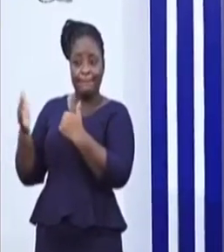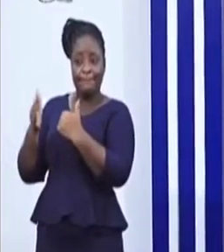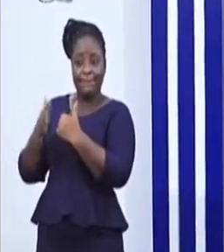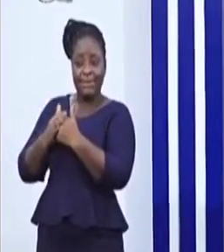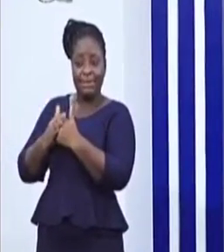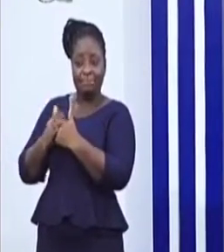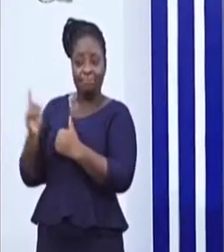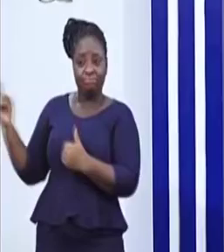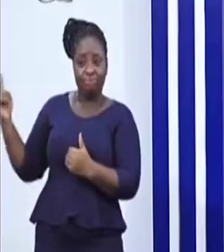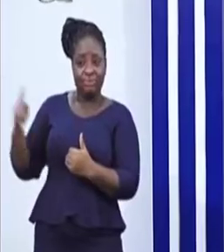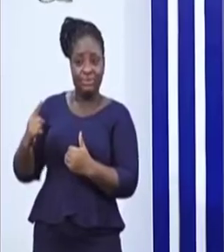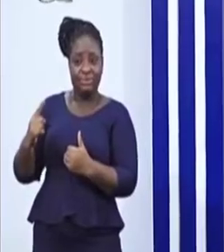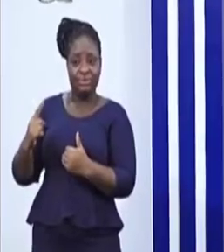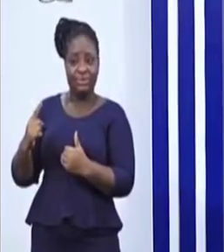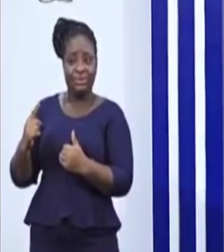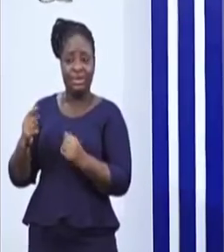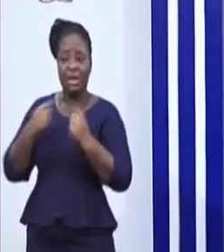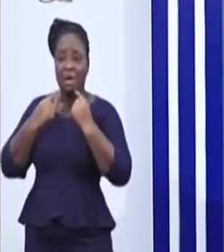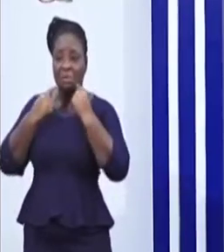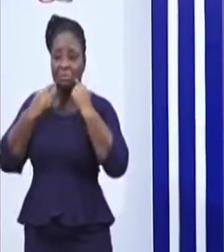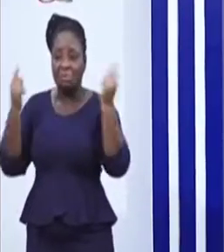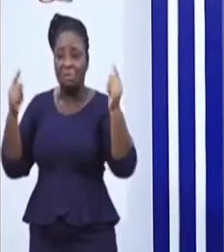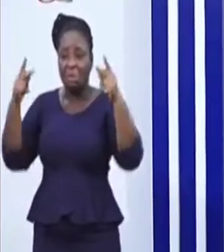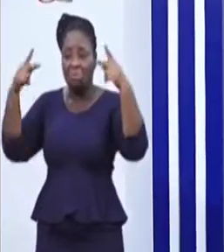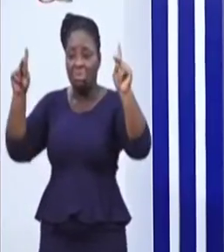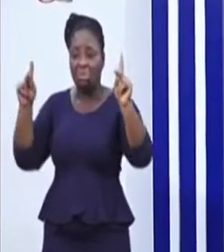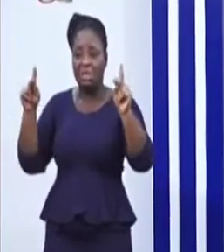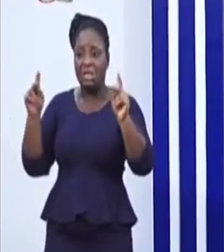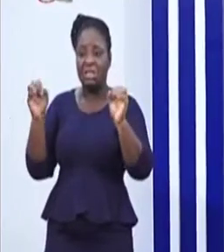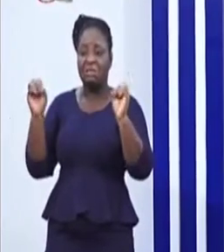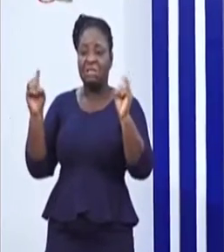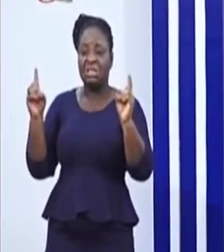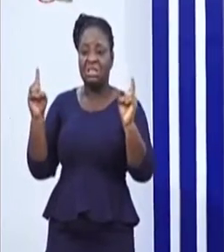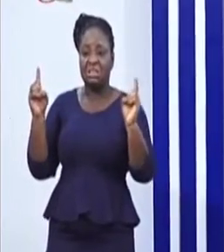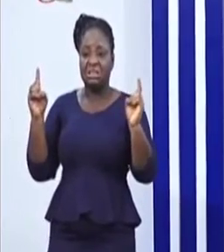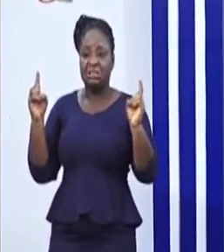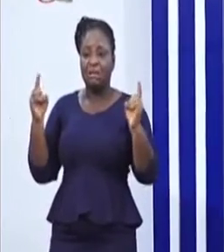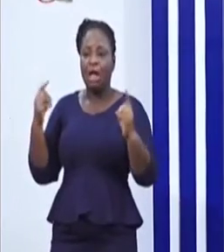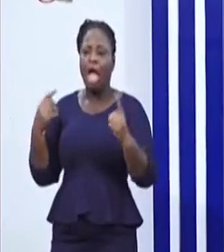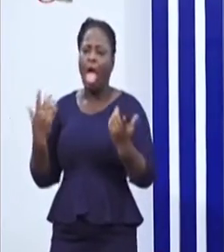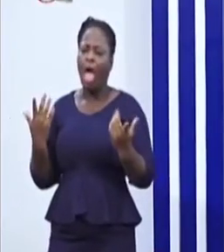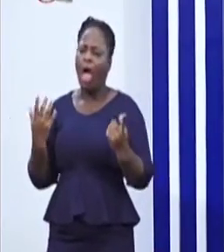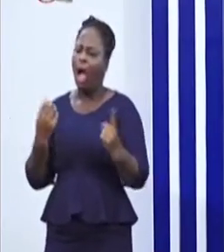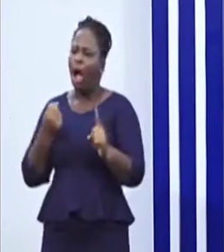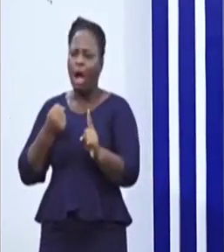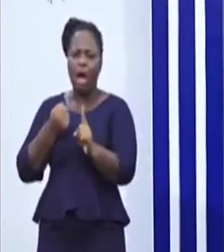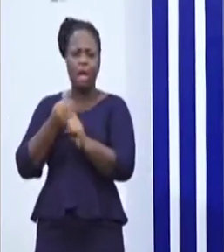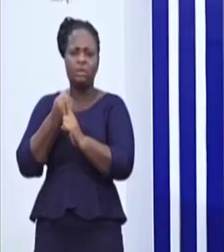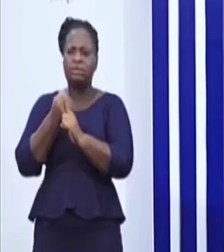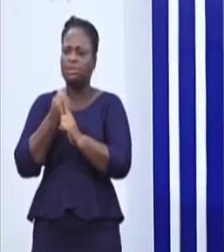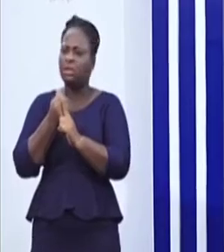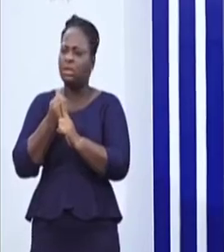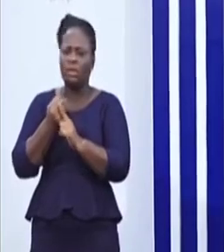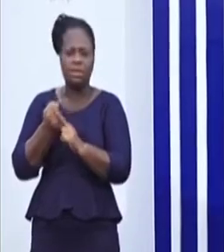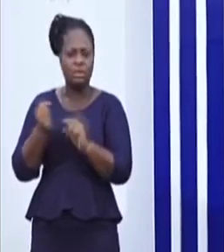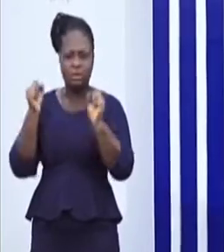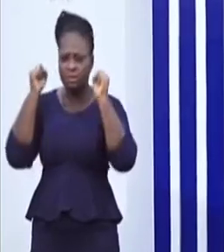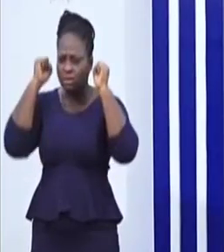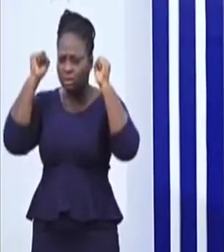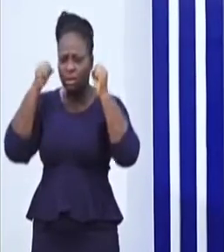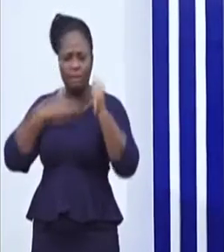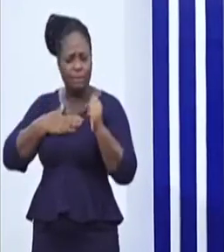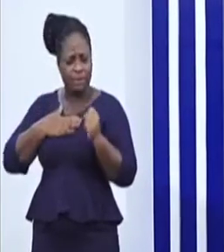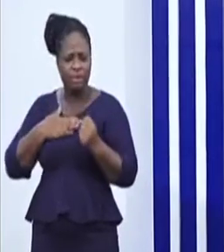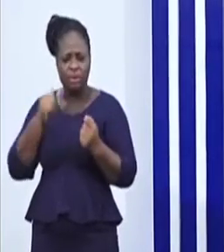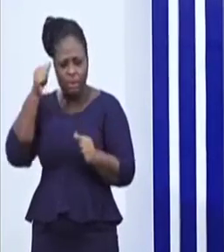our van broadcast public education campaigns, was involved in an accident. We invite you to remember him in your